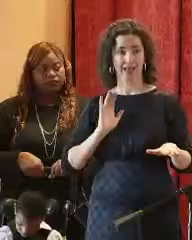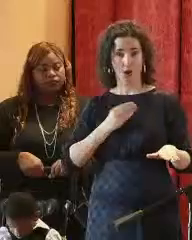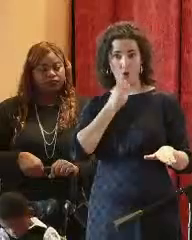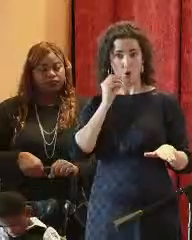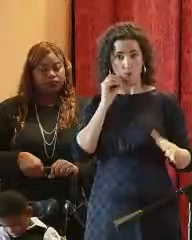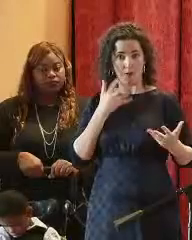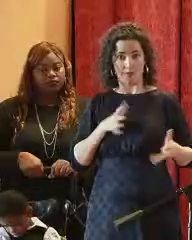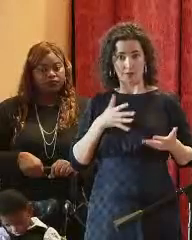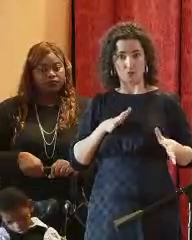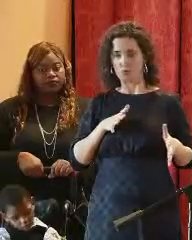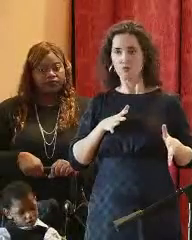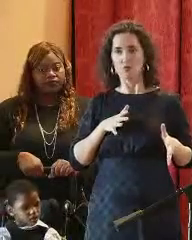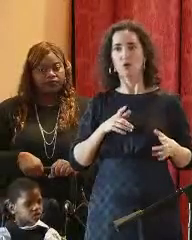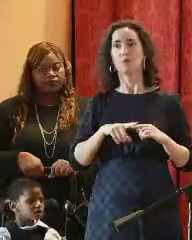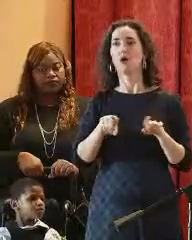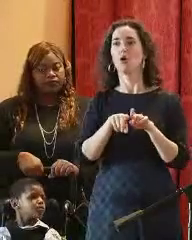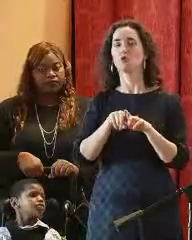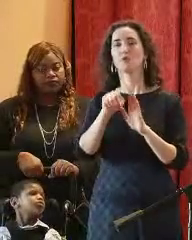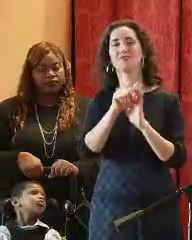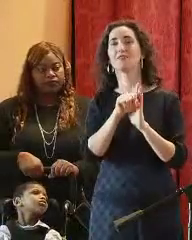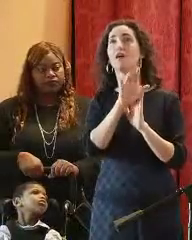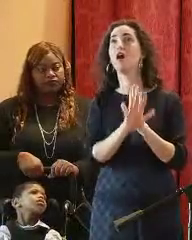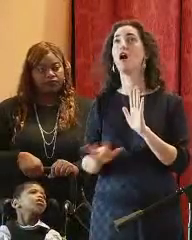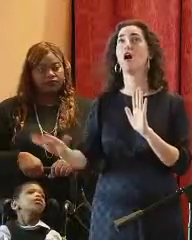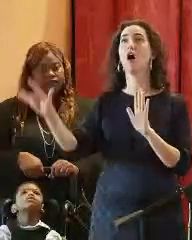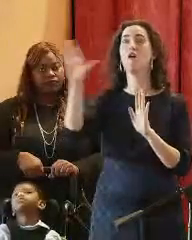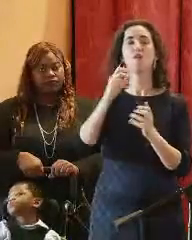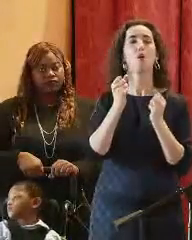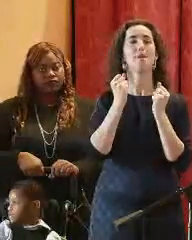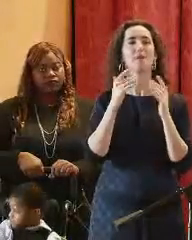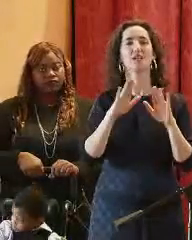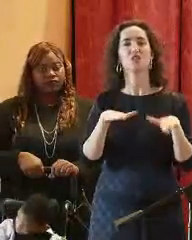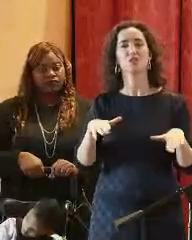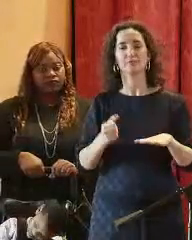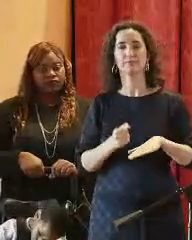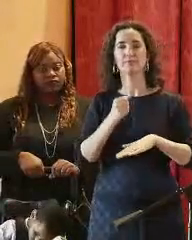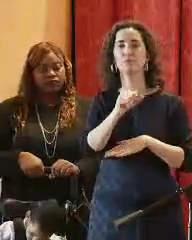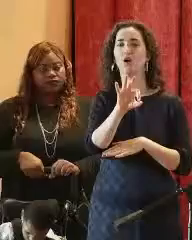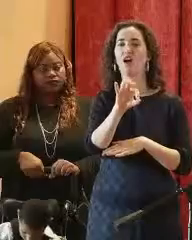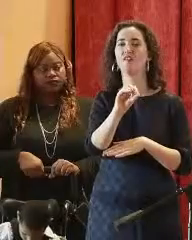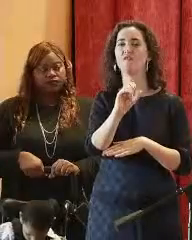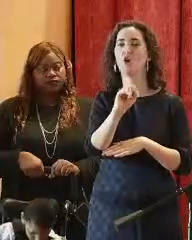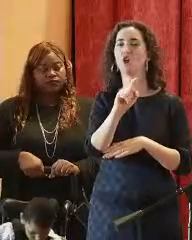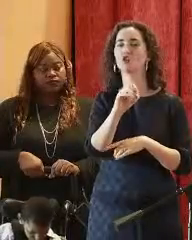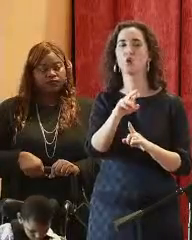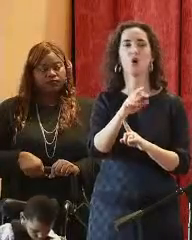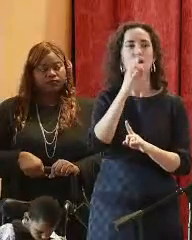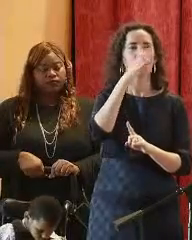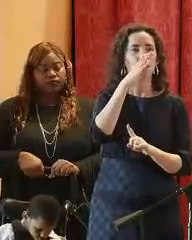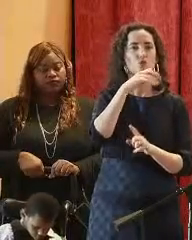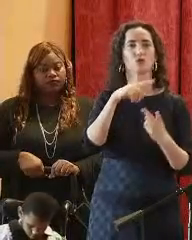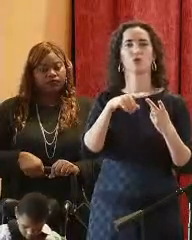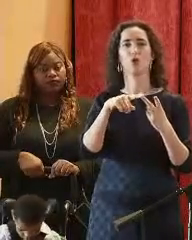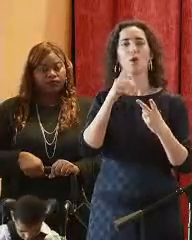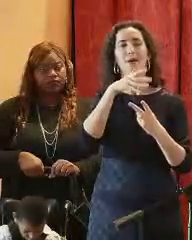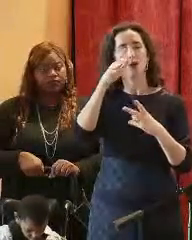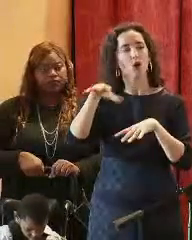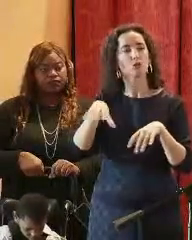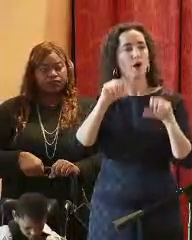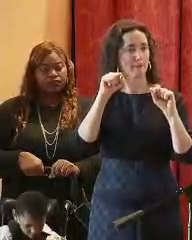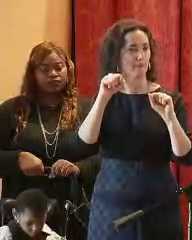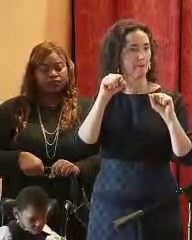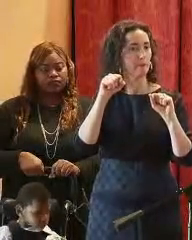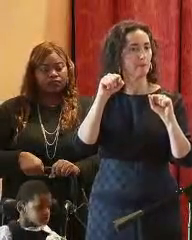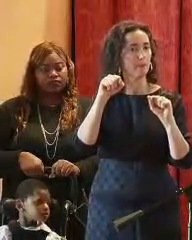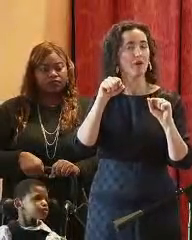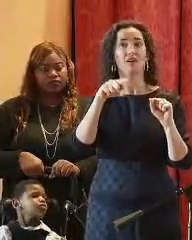home, but also around the state, who are living foster care and adoptive care lives.